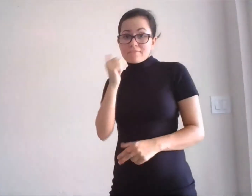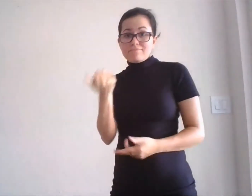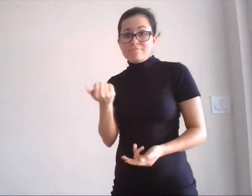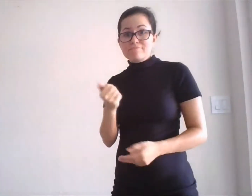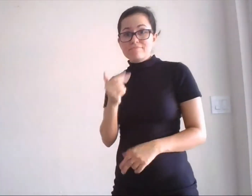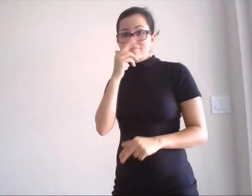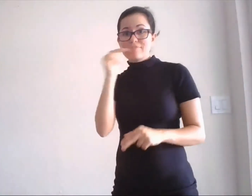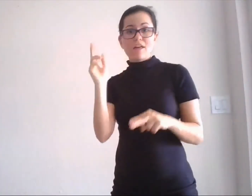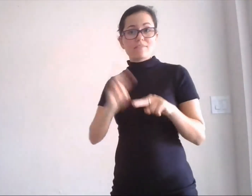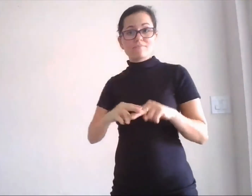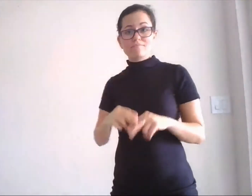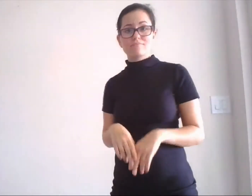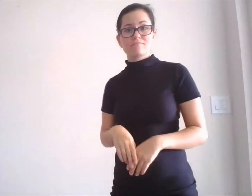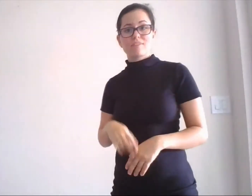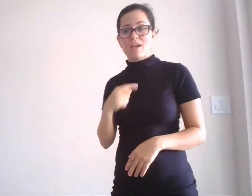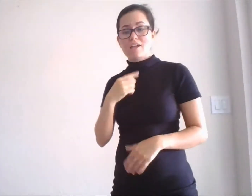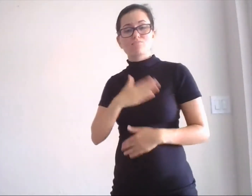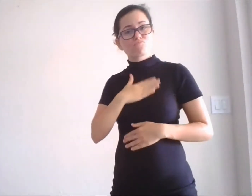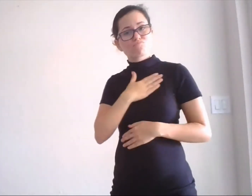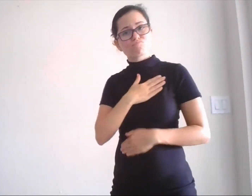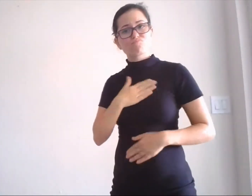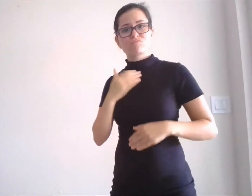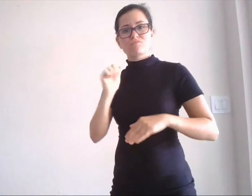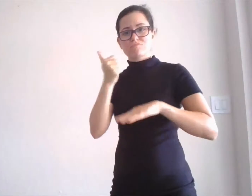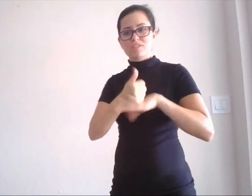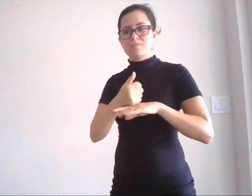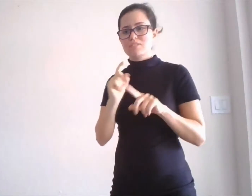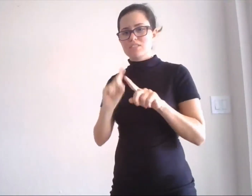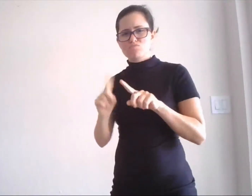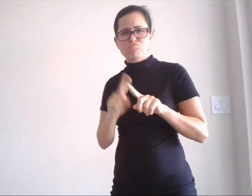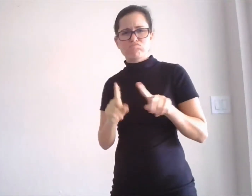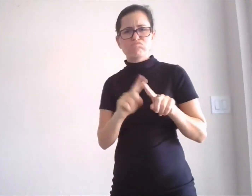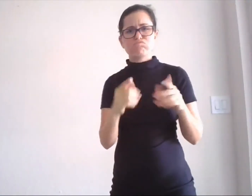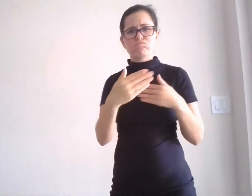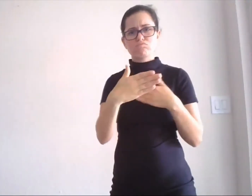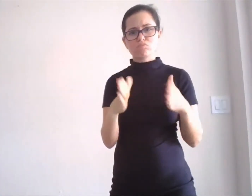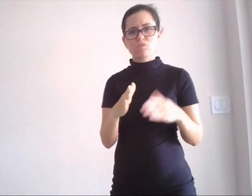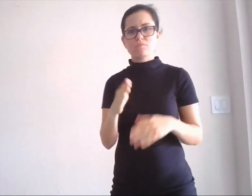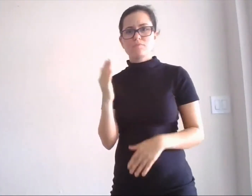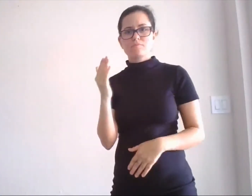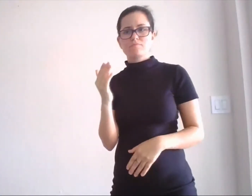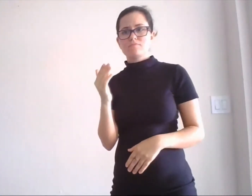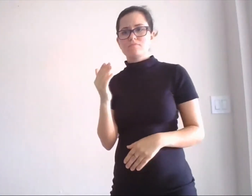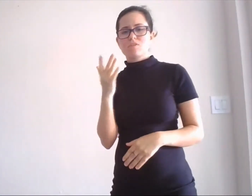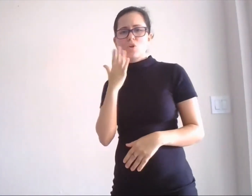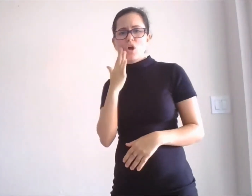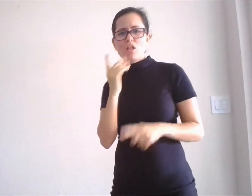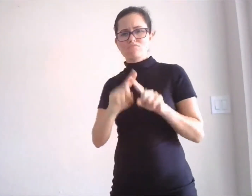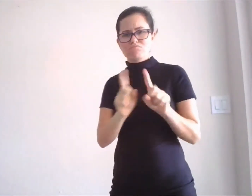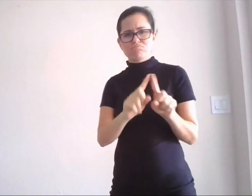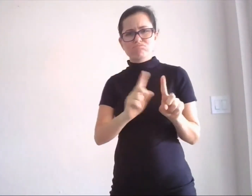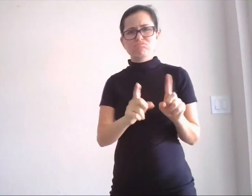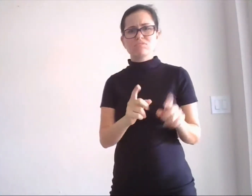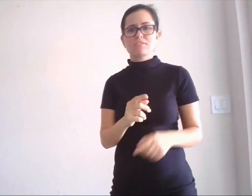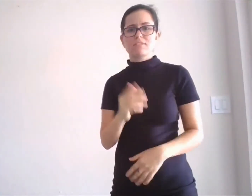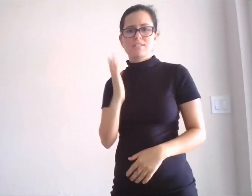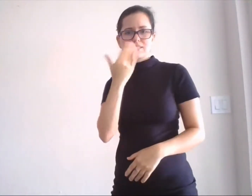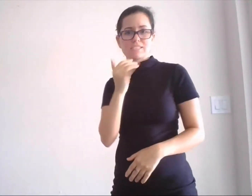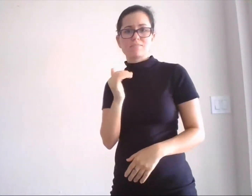you've also controlled. You have some practical stuff, right? I mean, have you not made it where, like, at sunset, certain lights turn on? Oh yeah.